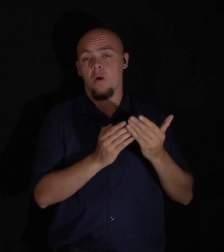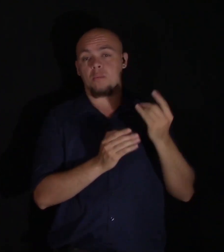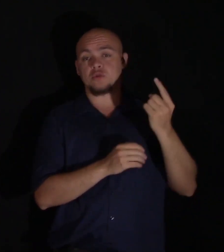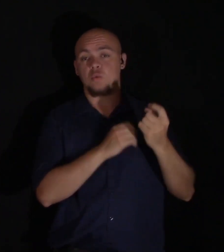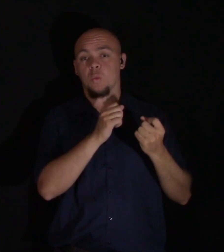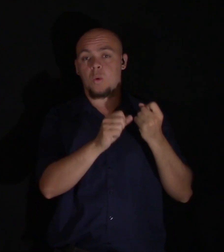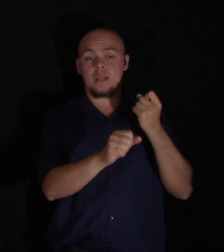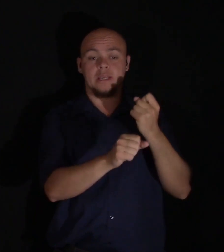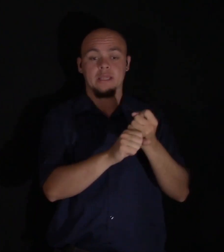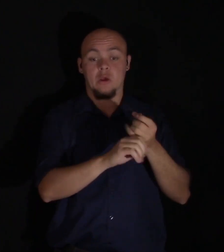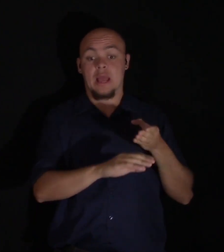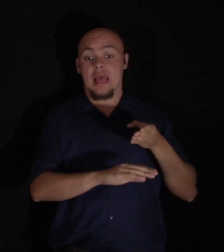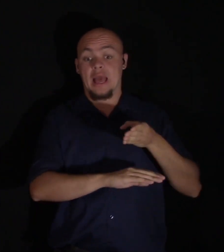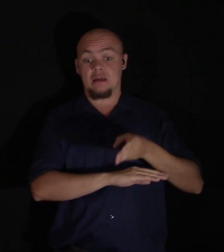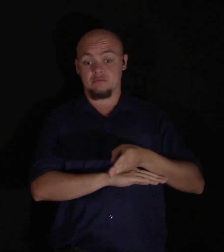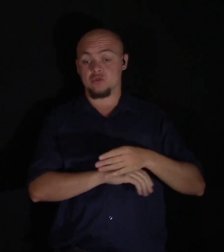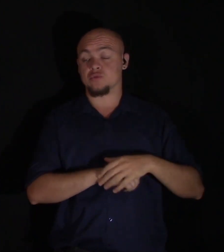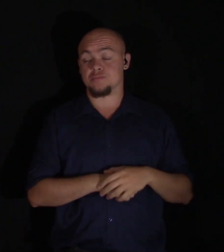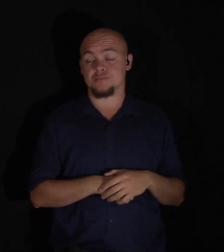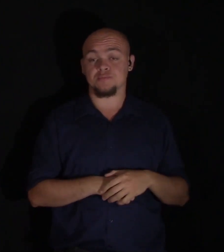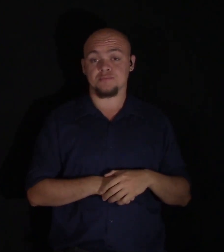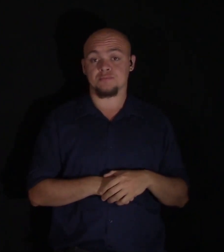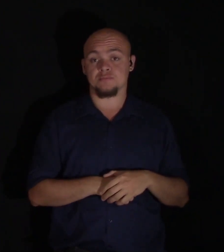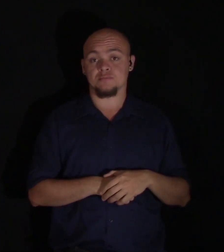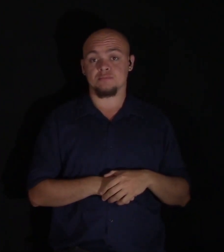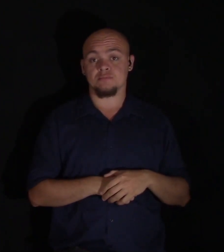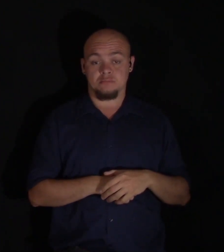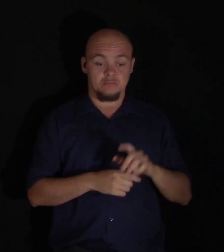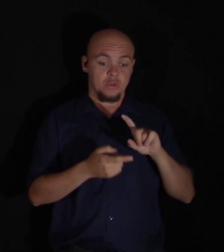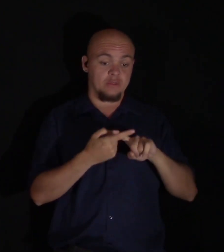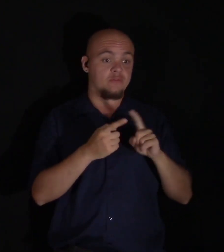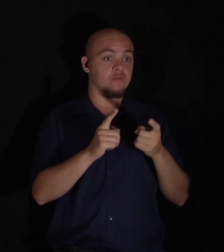life changed forever, I was hiking with